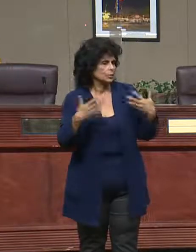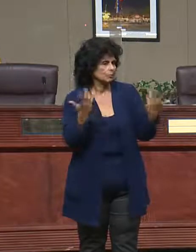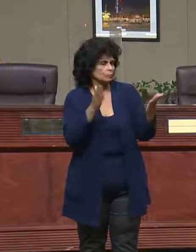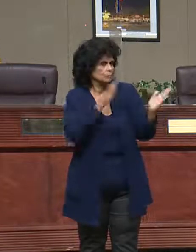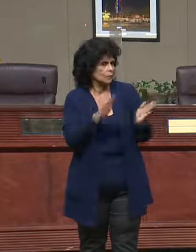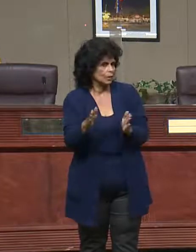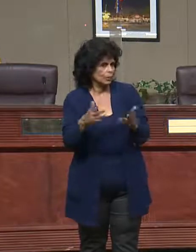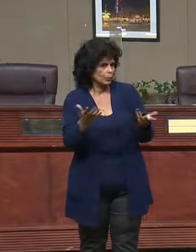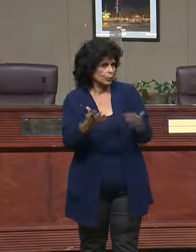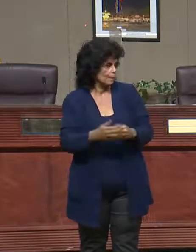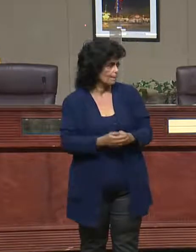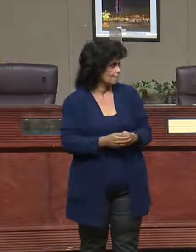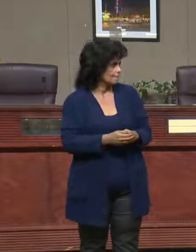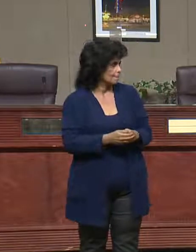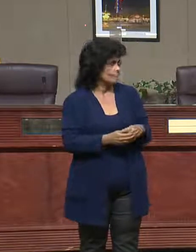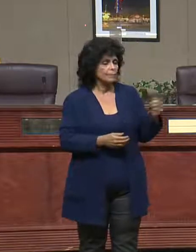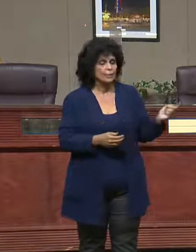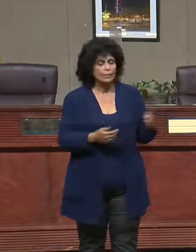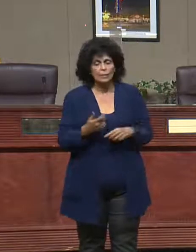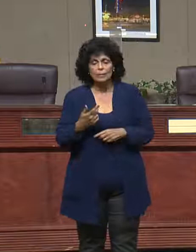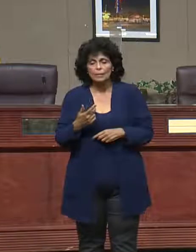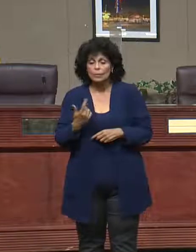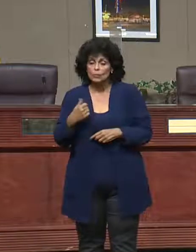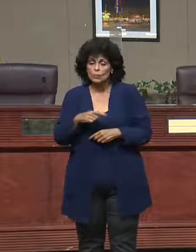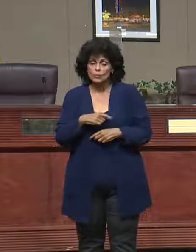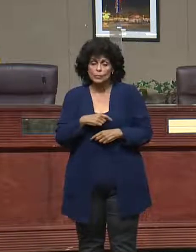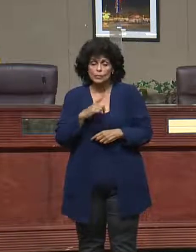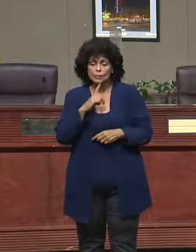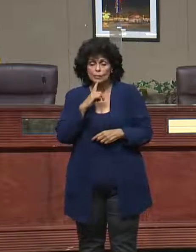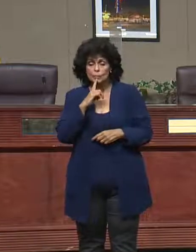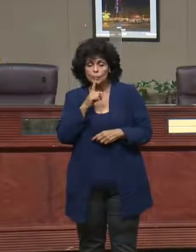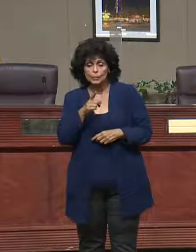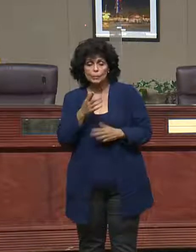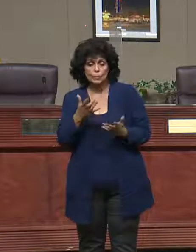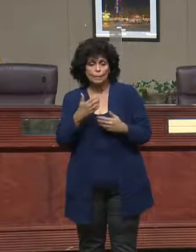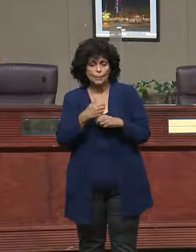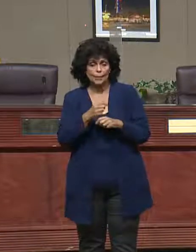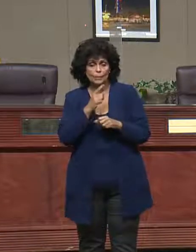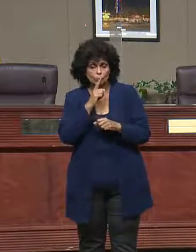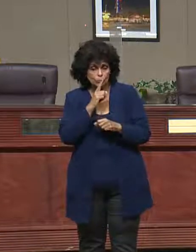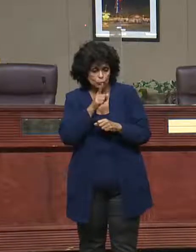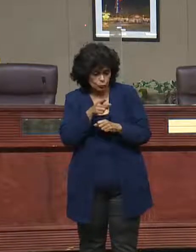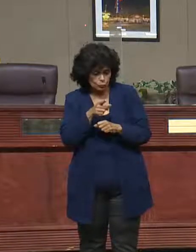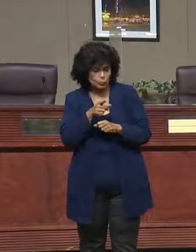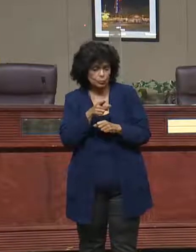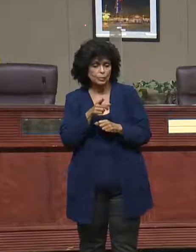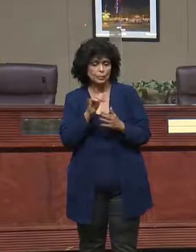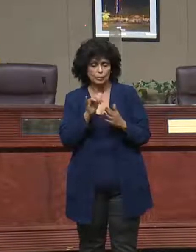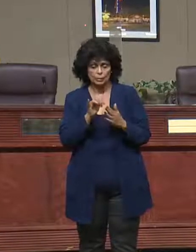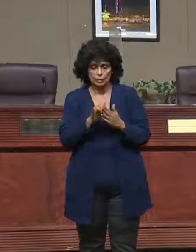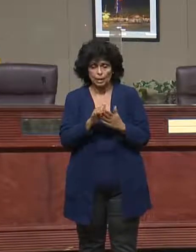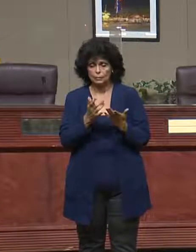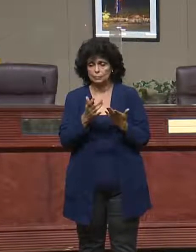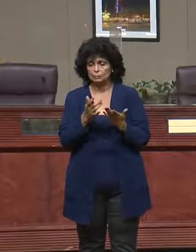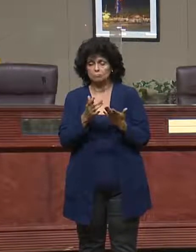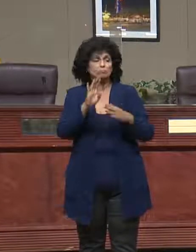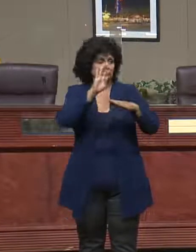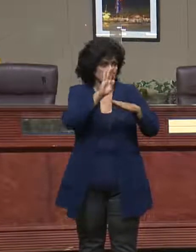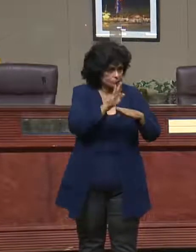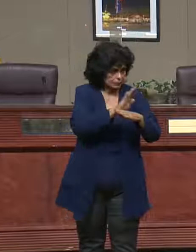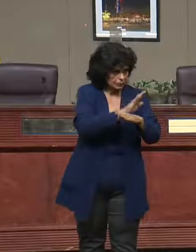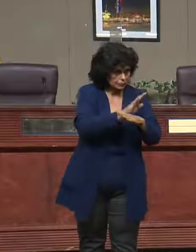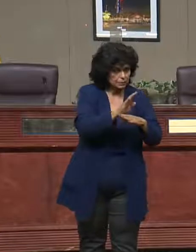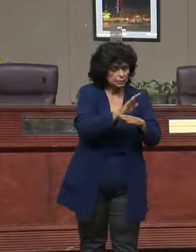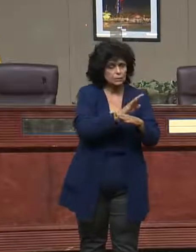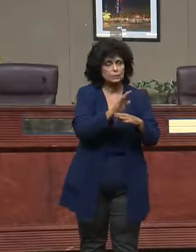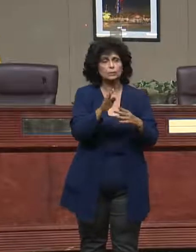Well, we have endeavored to really ensure that there's inclusion in terms of business